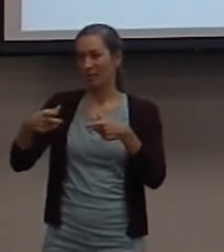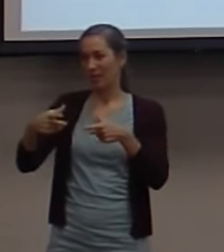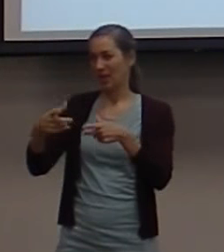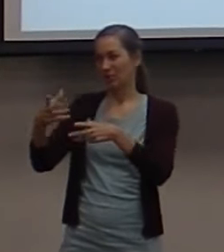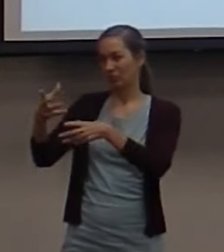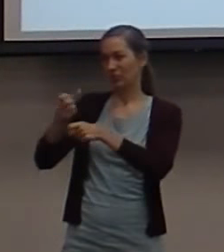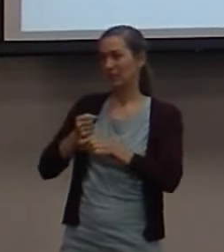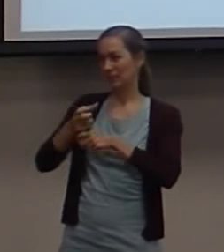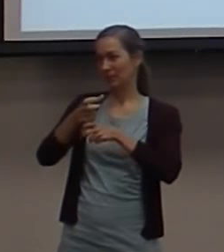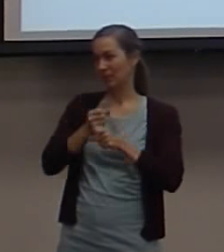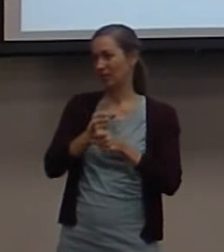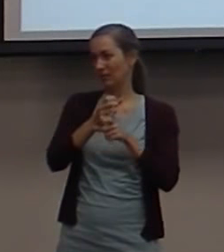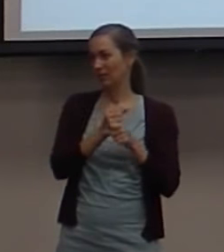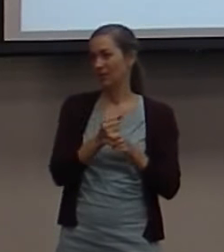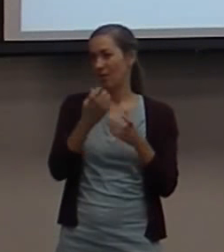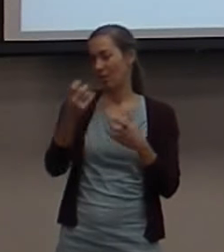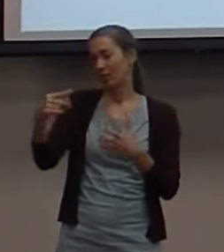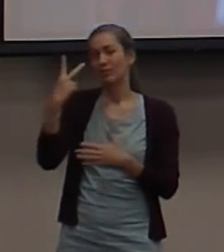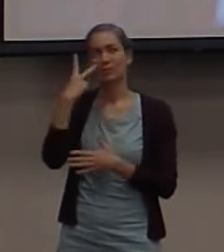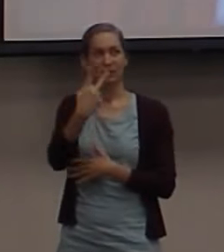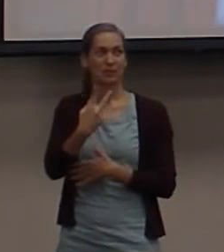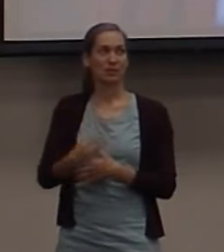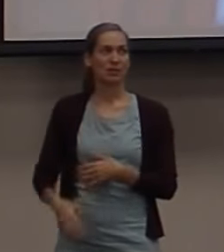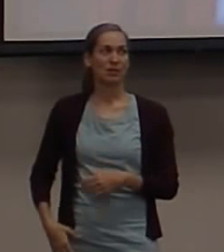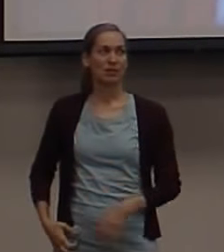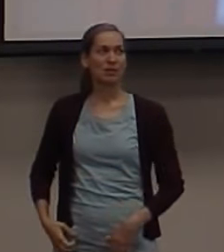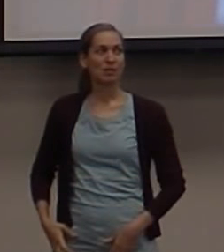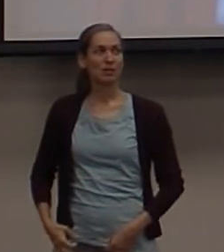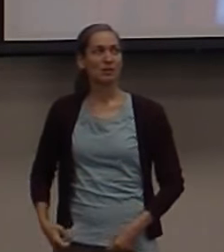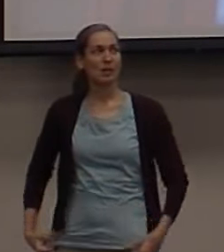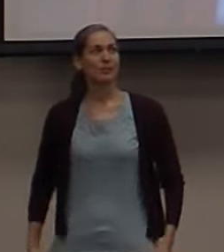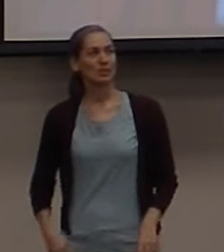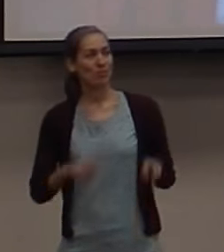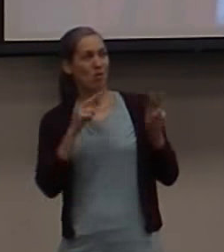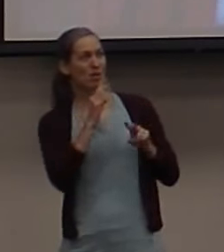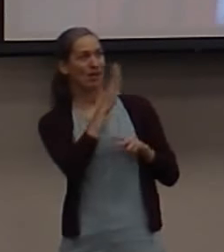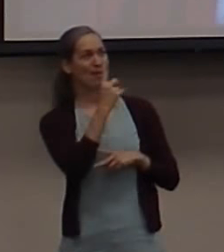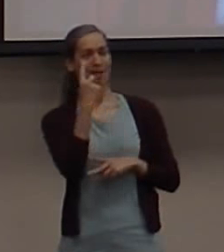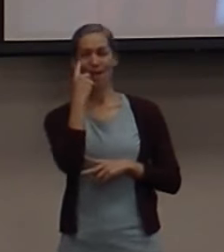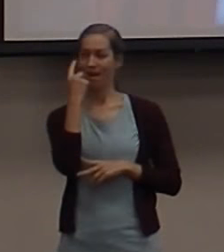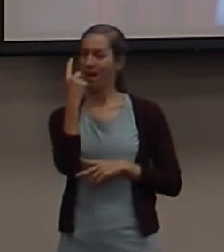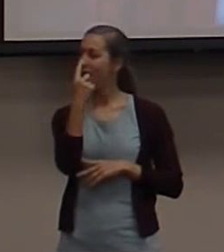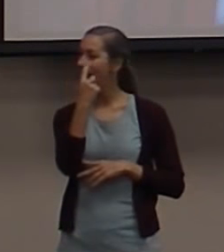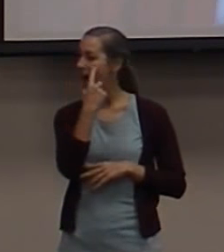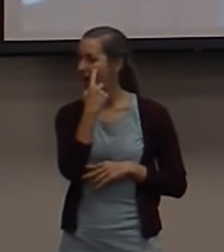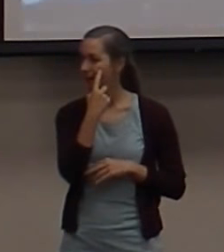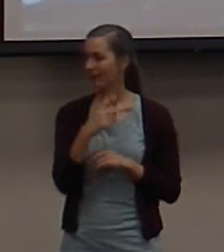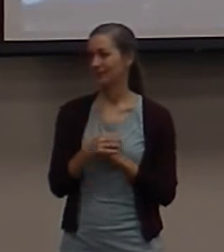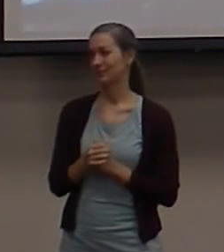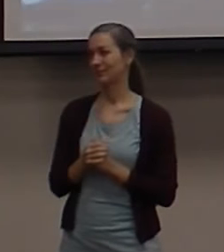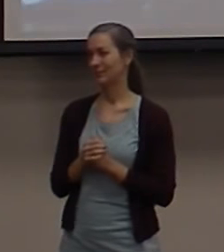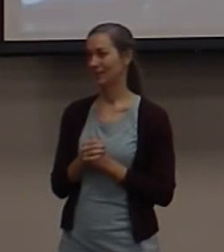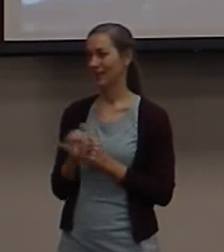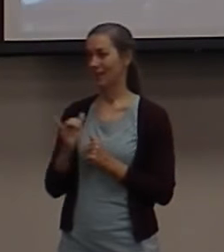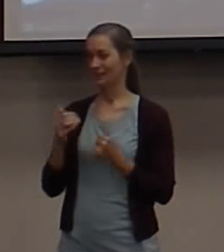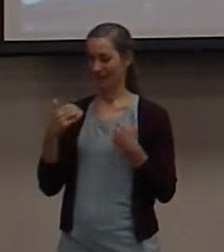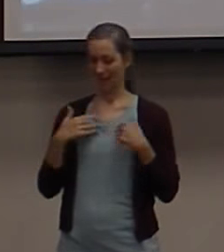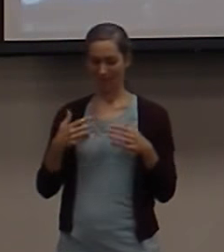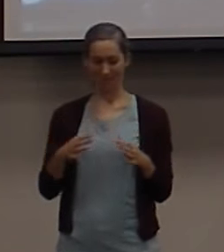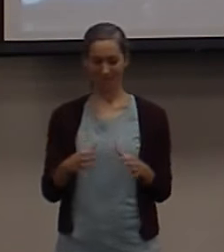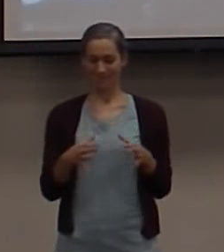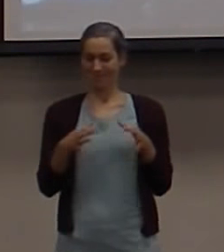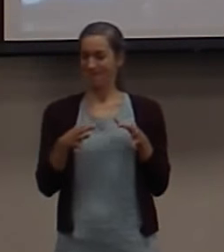part that I want you to see. I want you to look at their eyes as these guys are holding up their players,